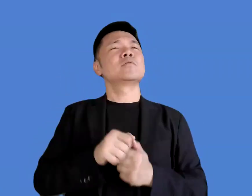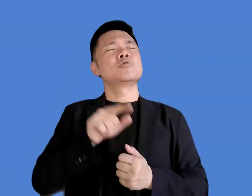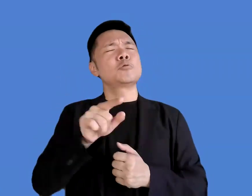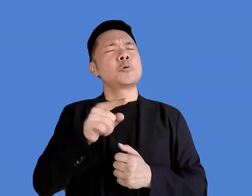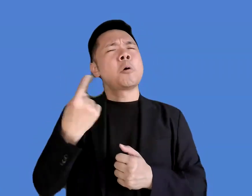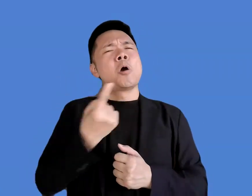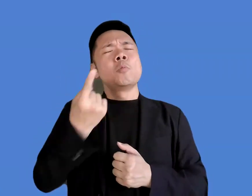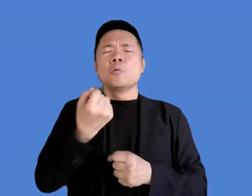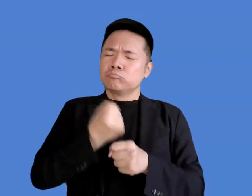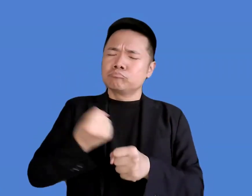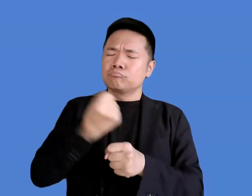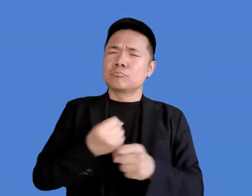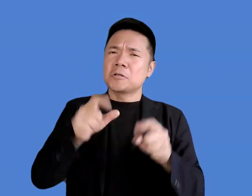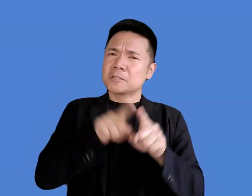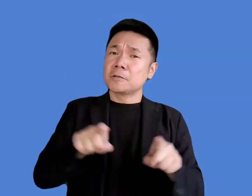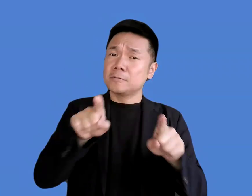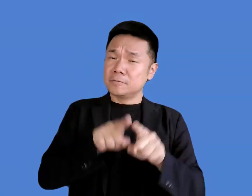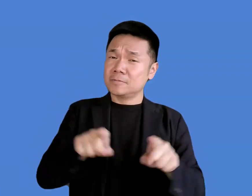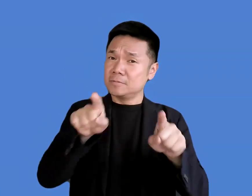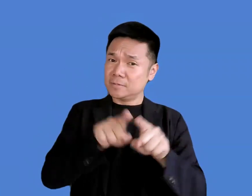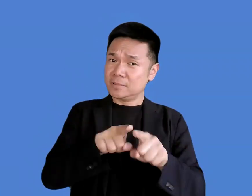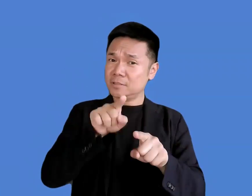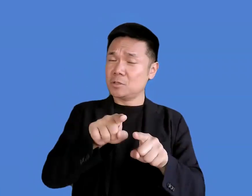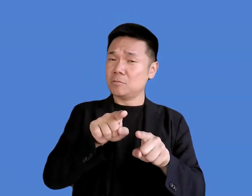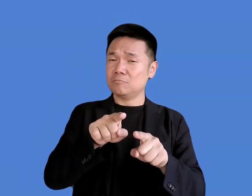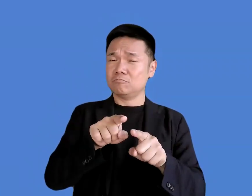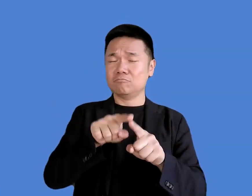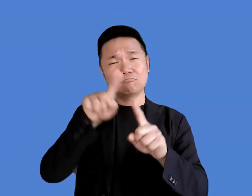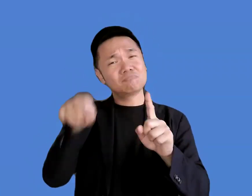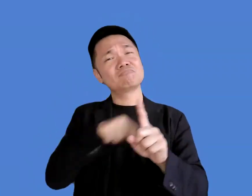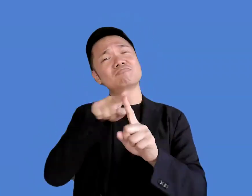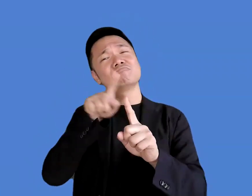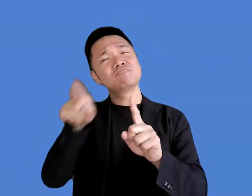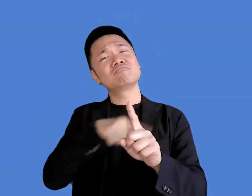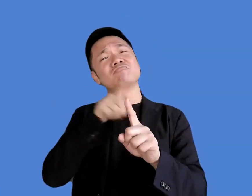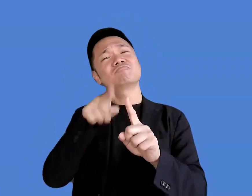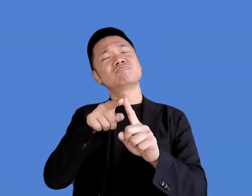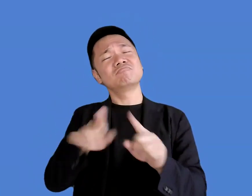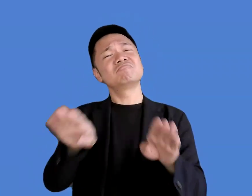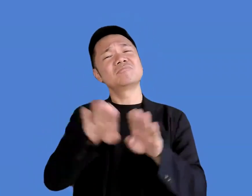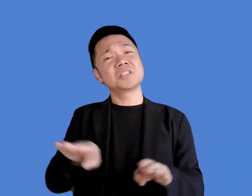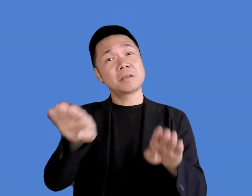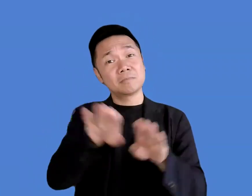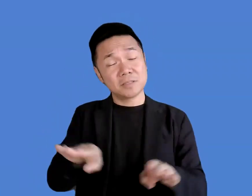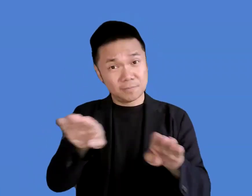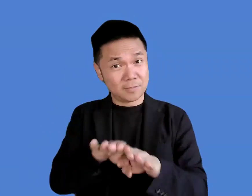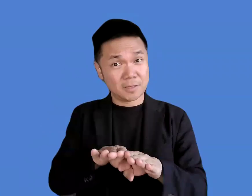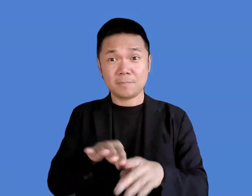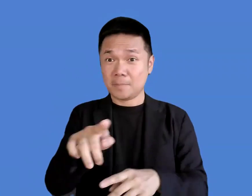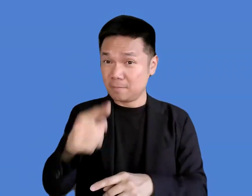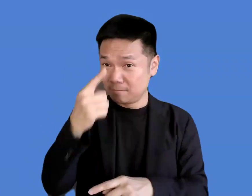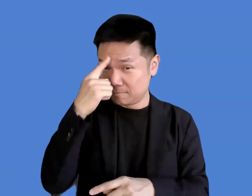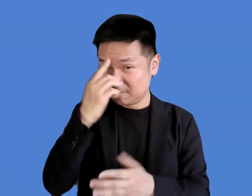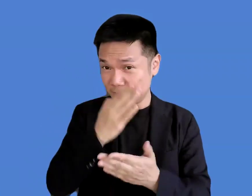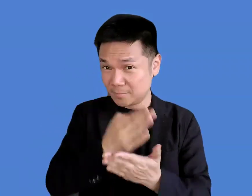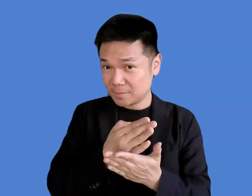you always did, you will always get what you always got. I think that's a very simple, logical